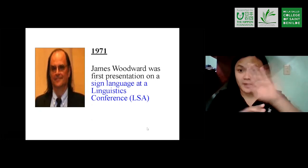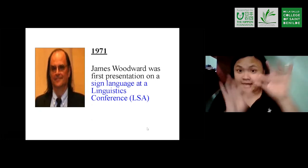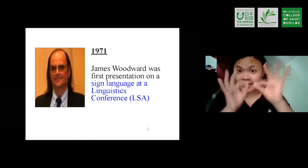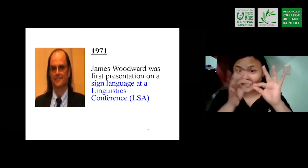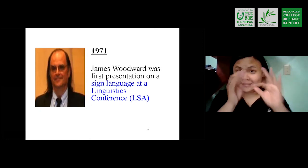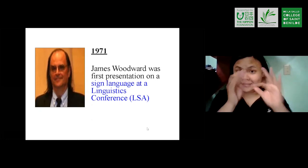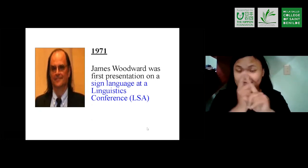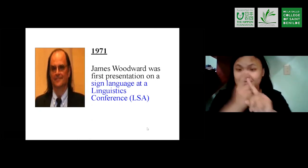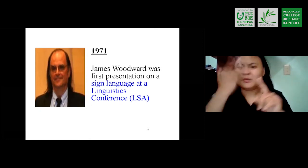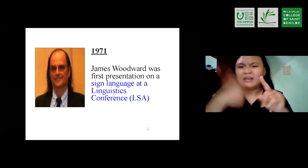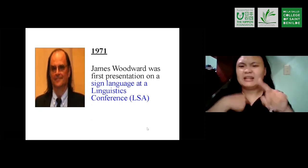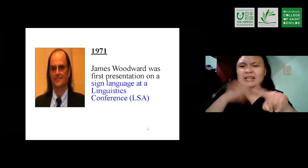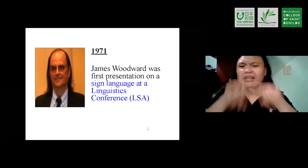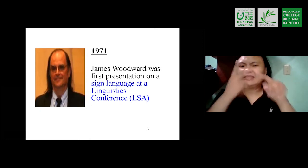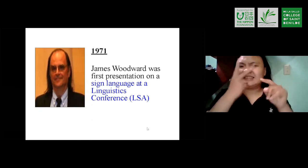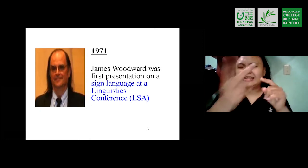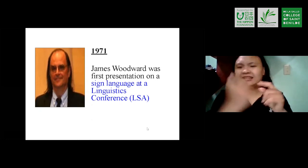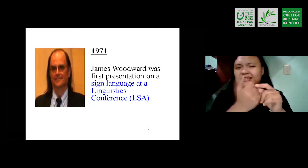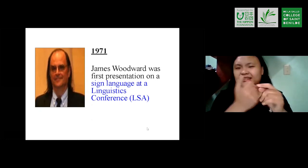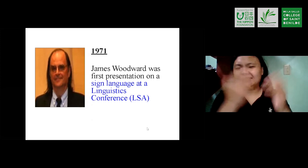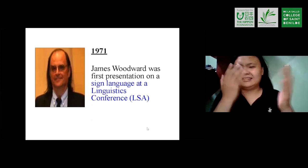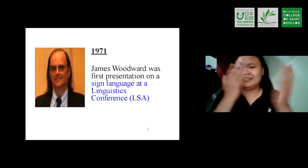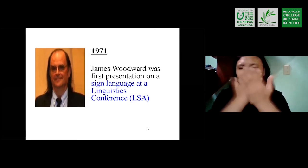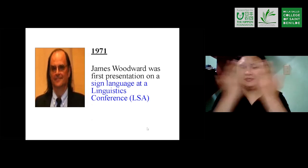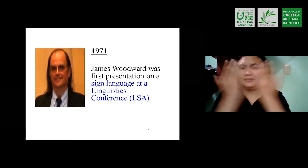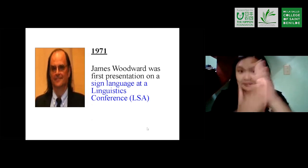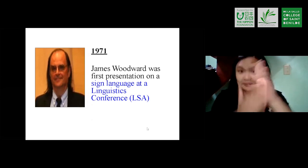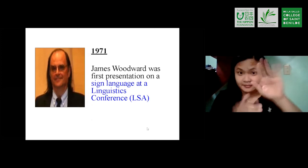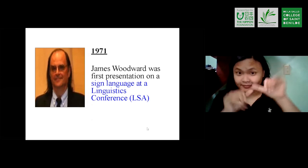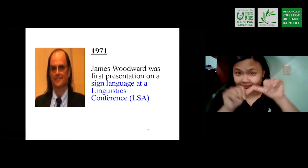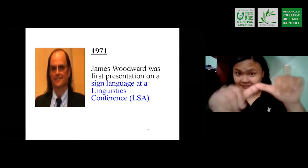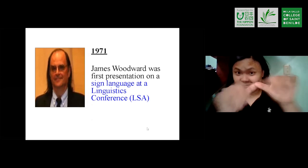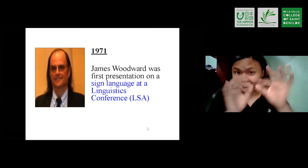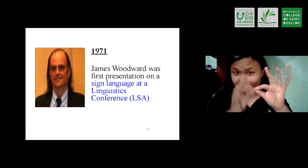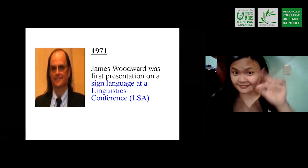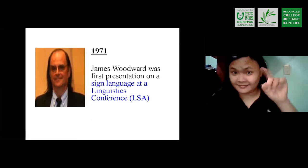One moment. Are you ready, Bay?